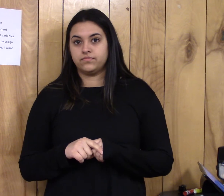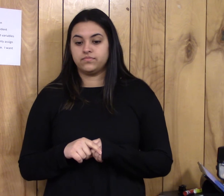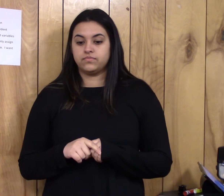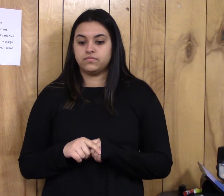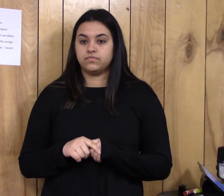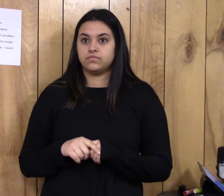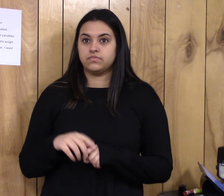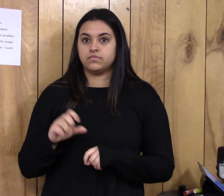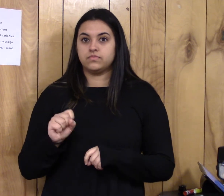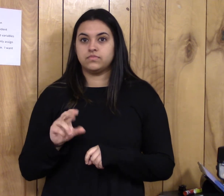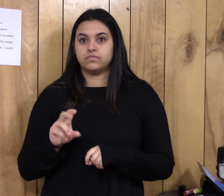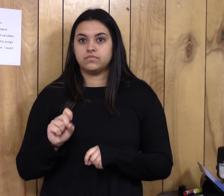Suzanne,